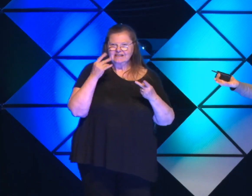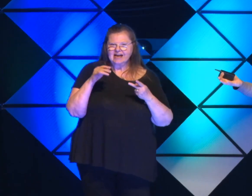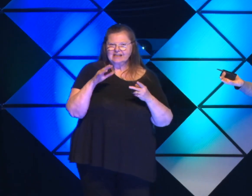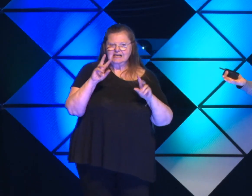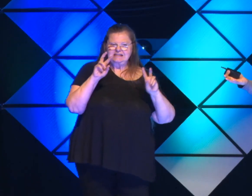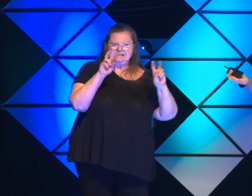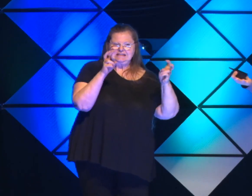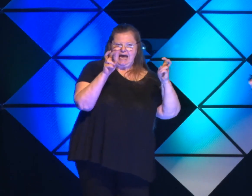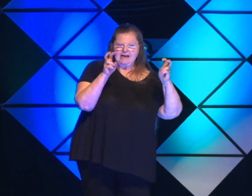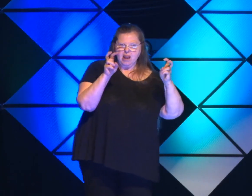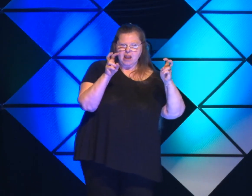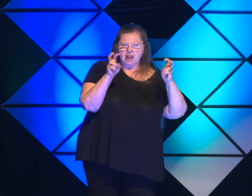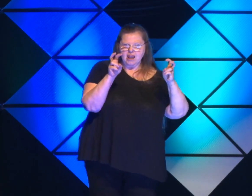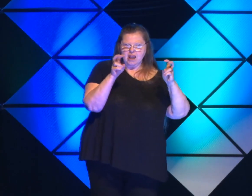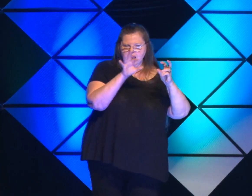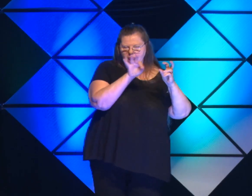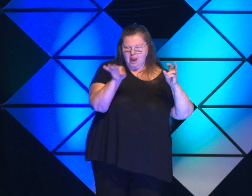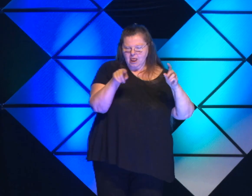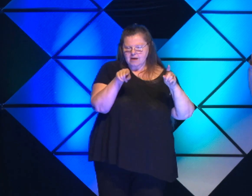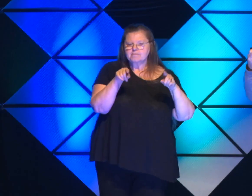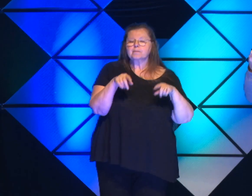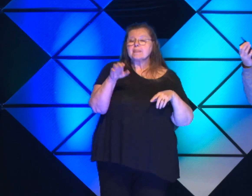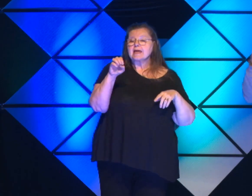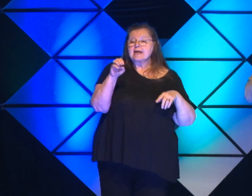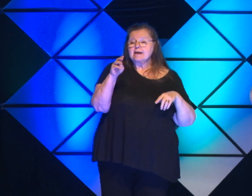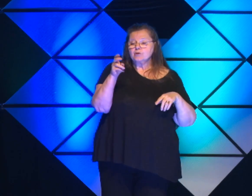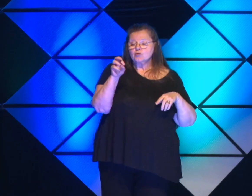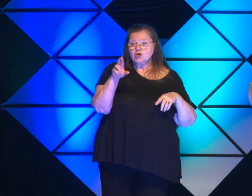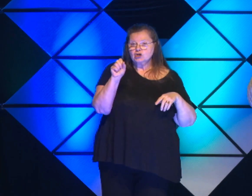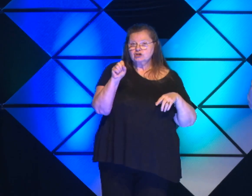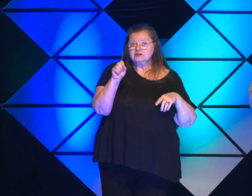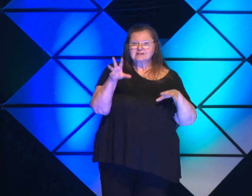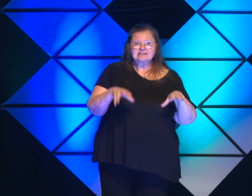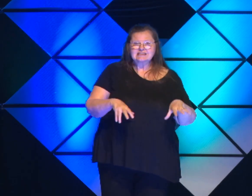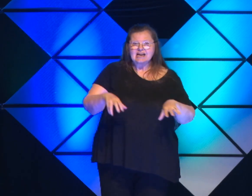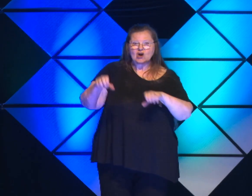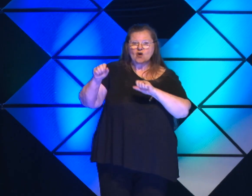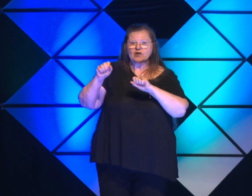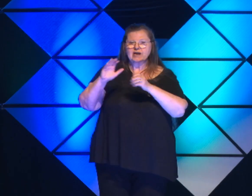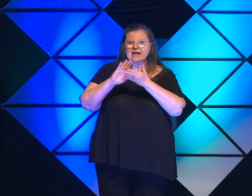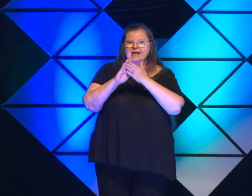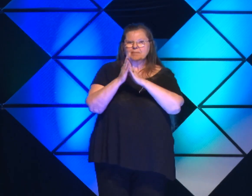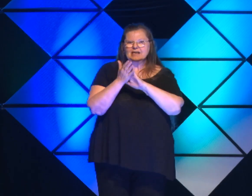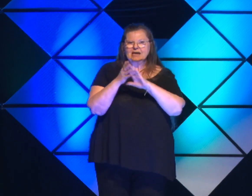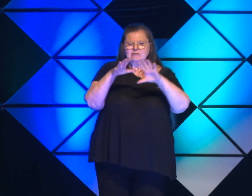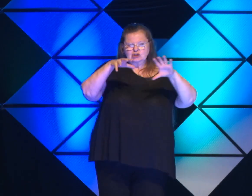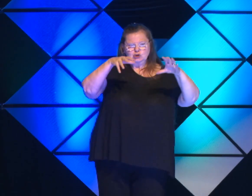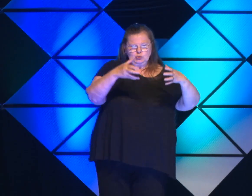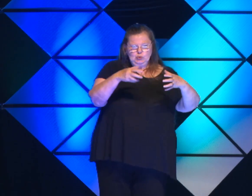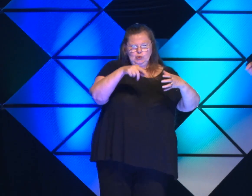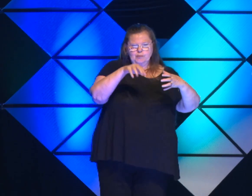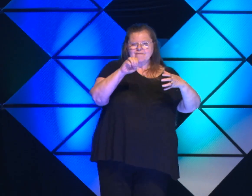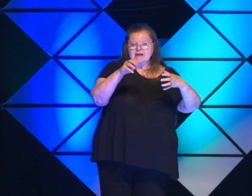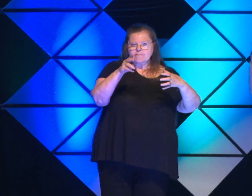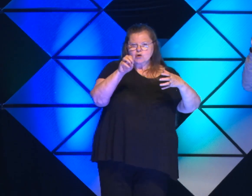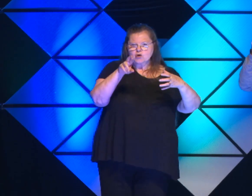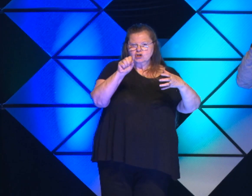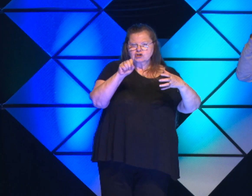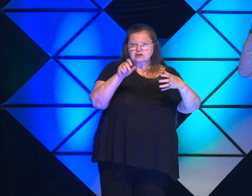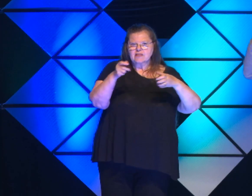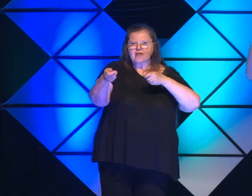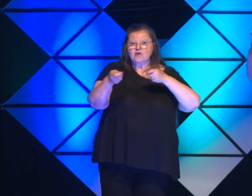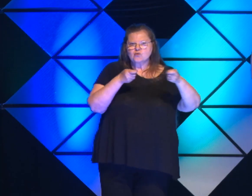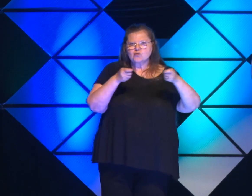title. And what happens is the emperors, as they kind of just take over and there's power, there becomes this like group of emperors that reign during